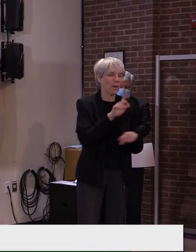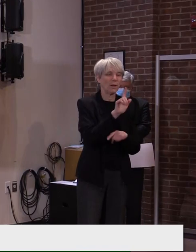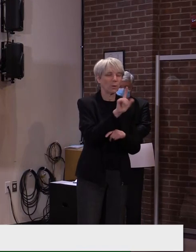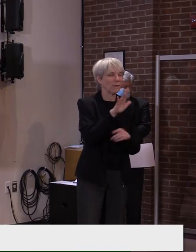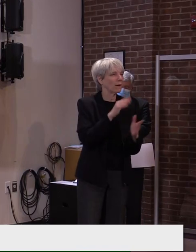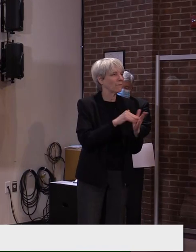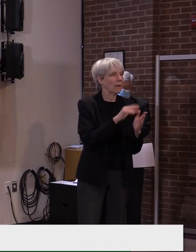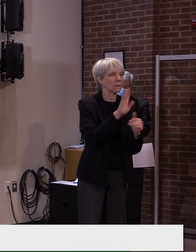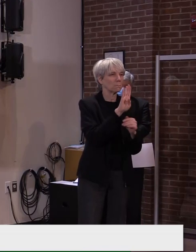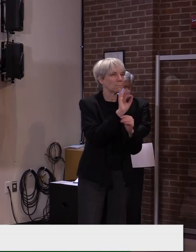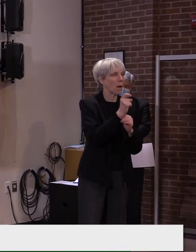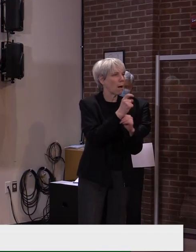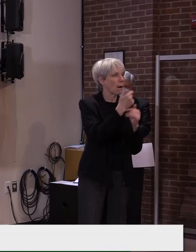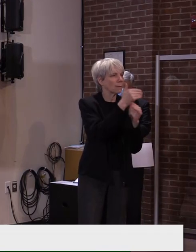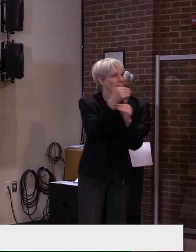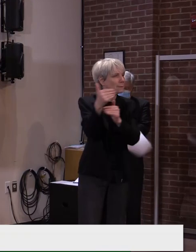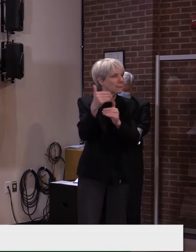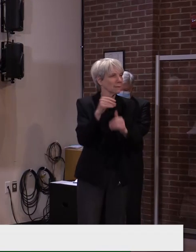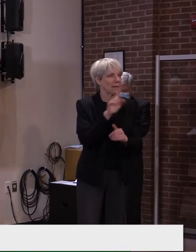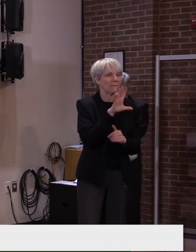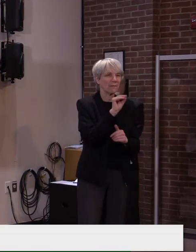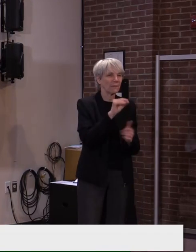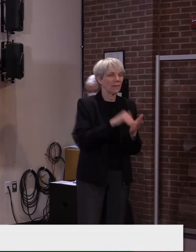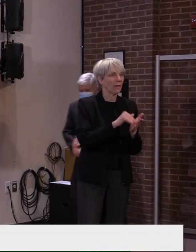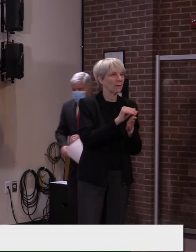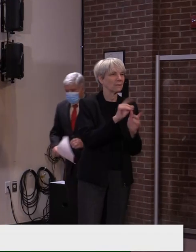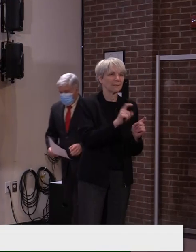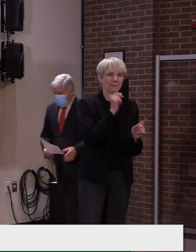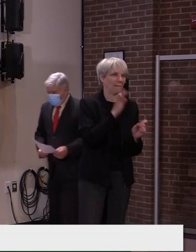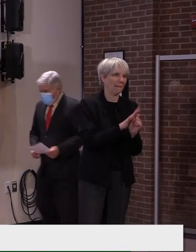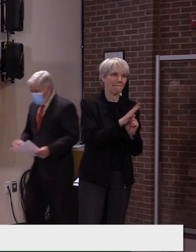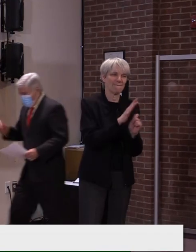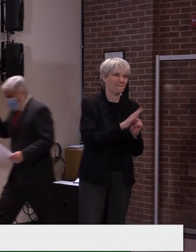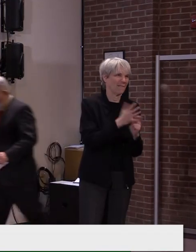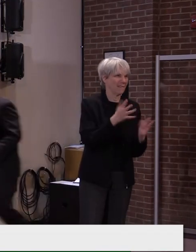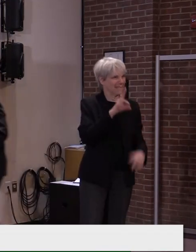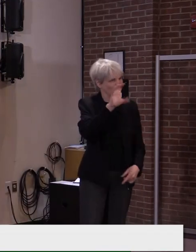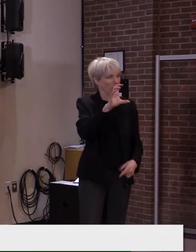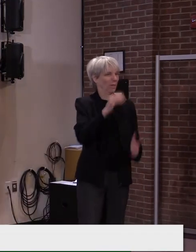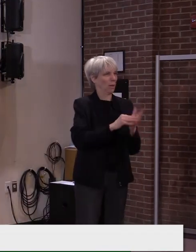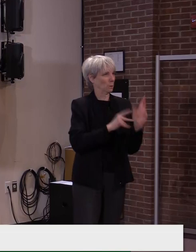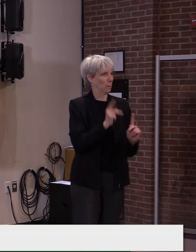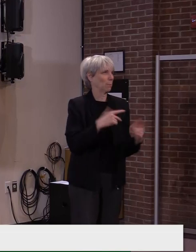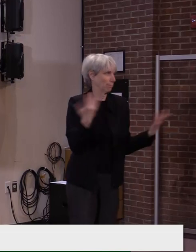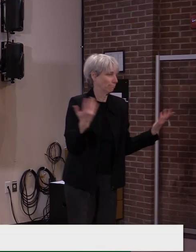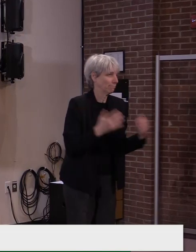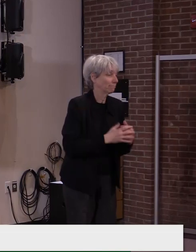there's a lot of demand for that. Anything you want to add to that, Secretary Smith?